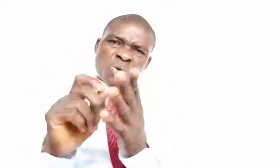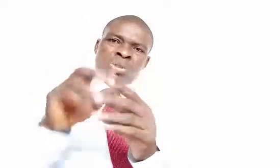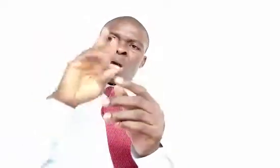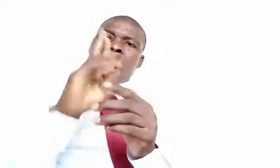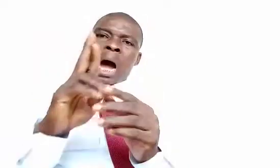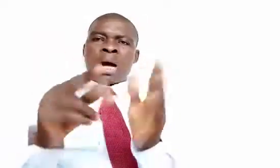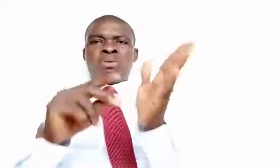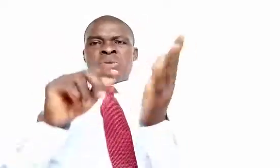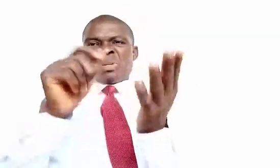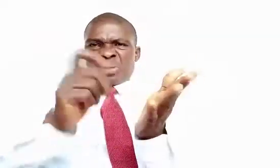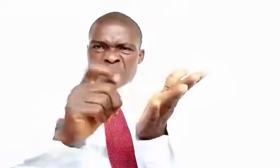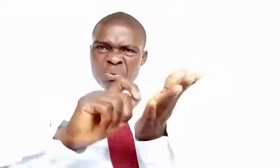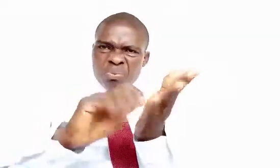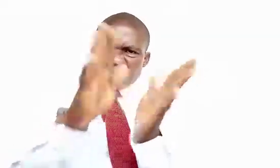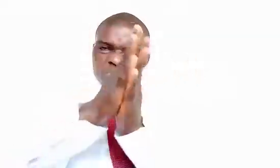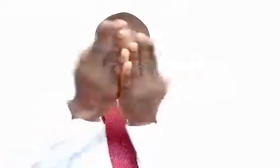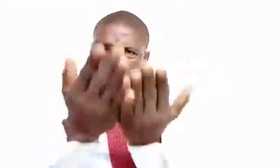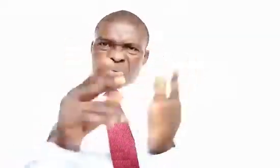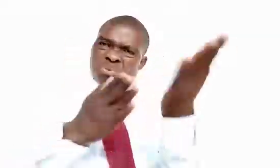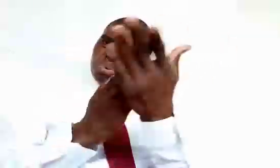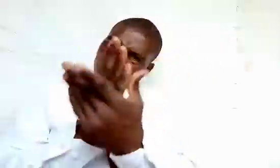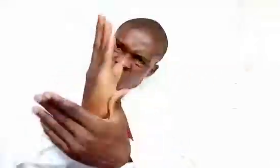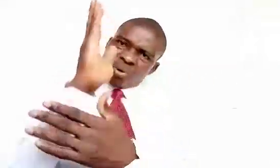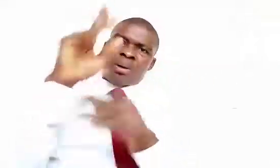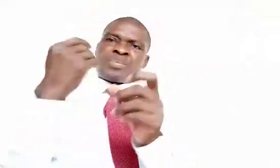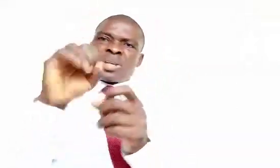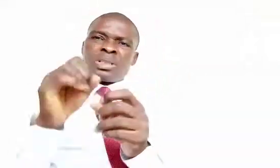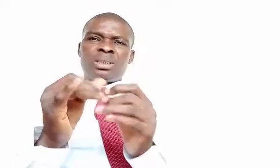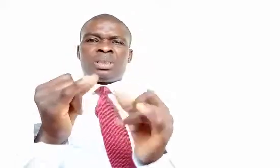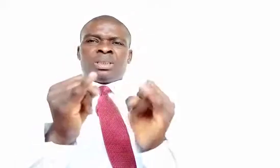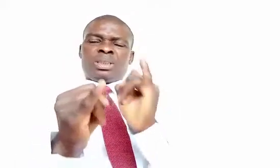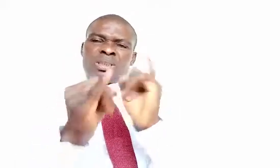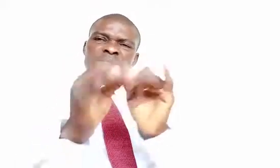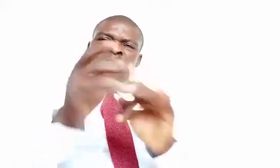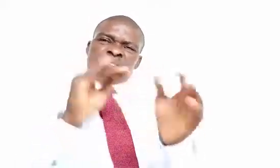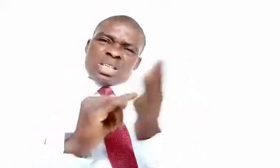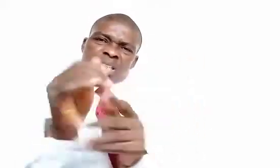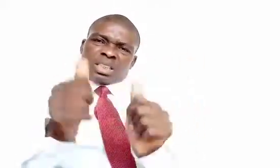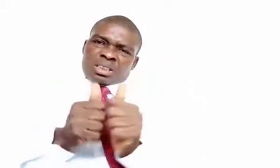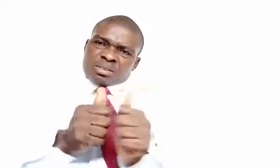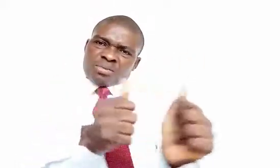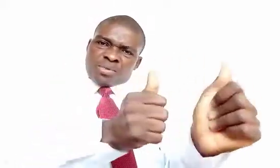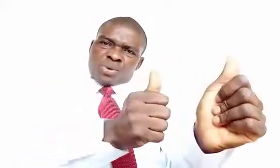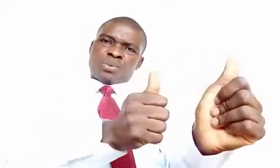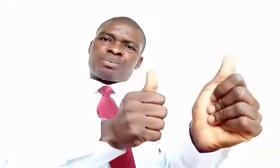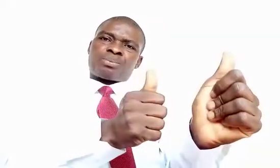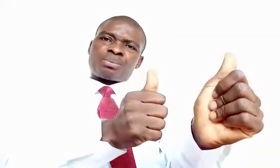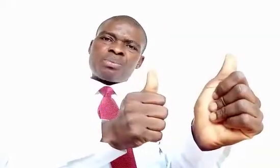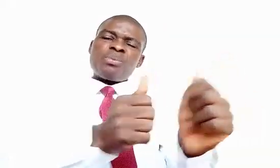quickly. Correct. So the structure is as follows. The subject, which is